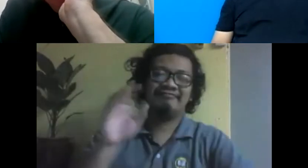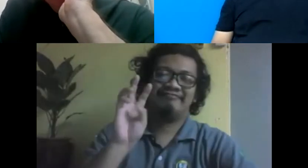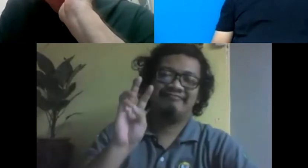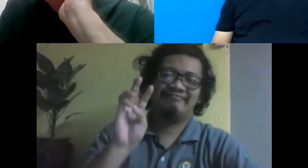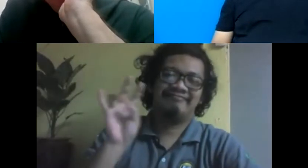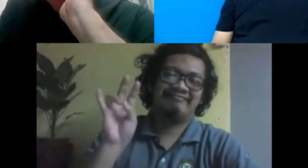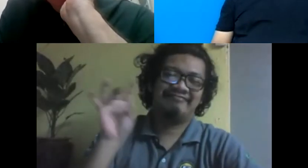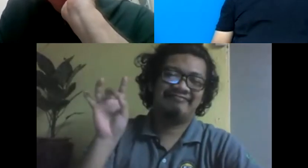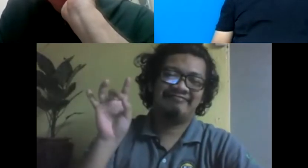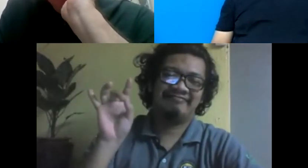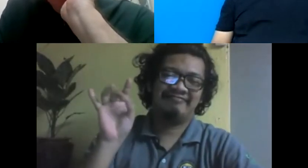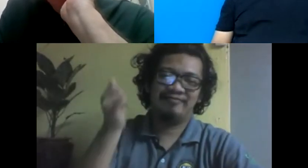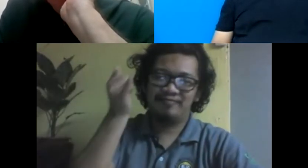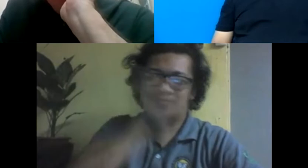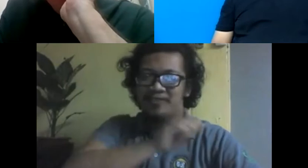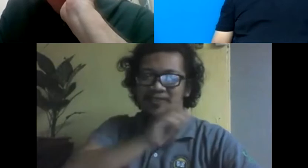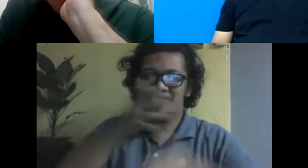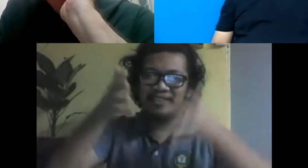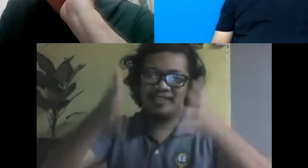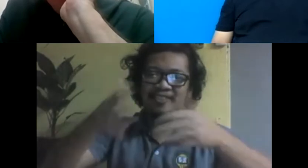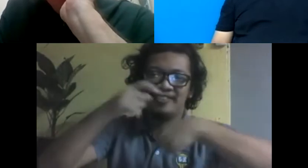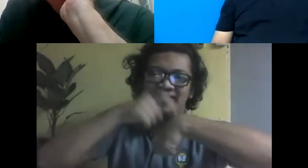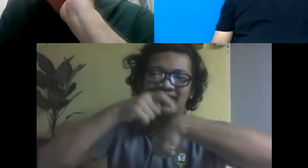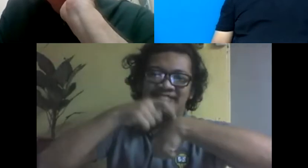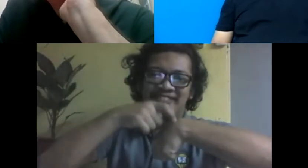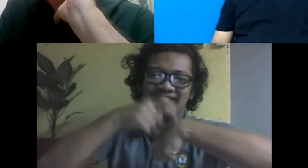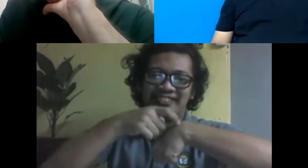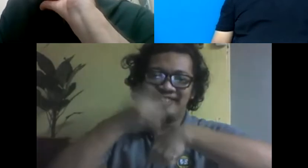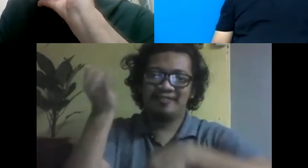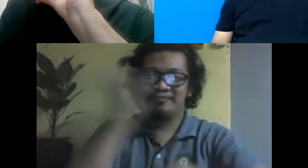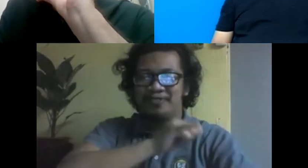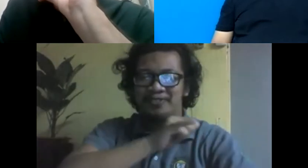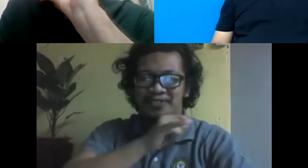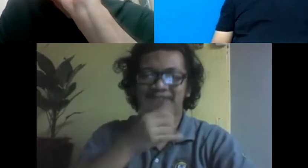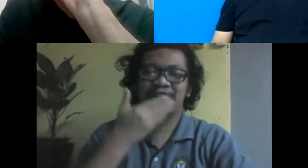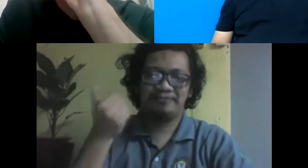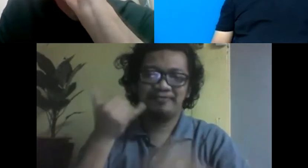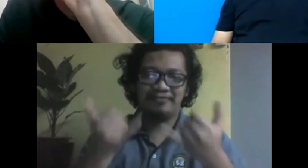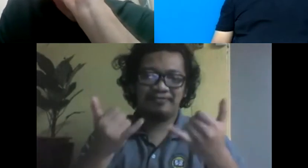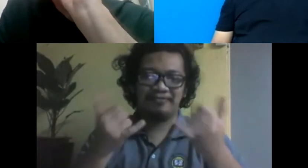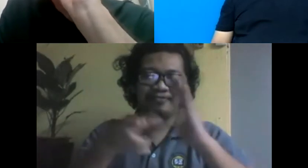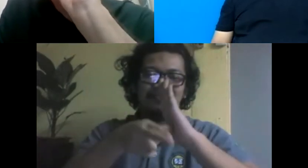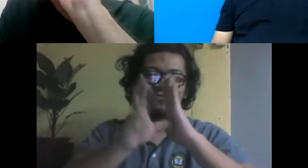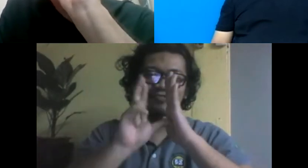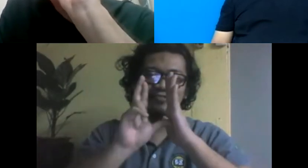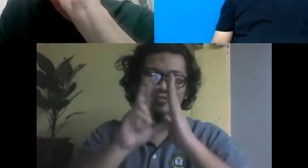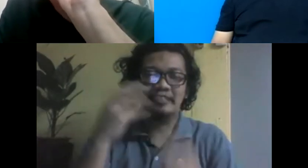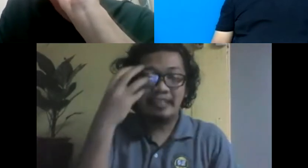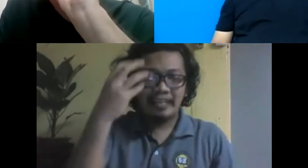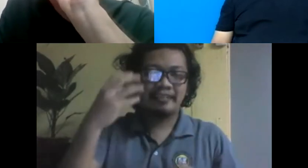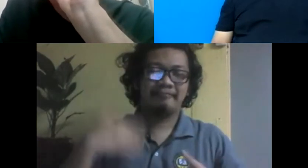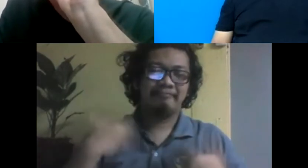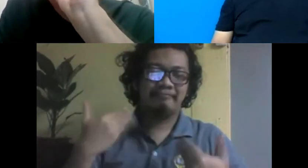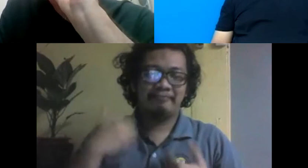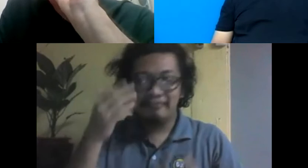do a review now and then we'll continue with 6, 7, and 8 after the test so that